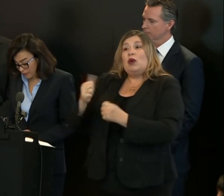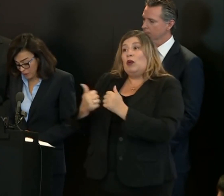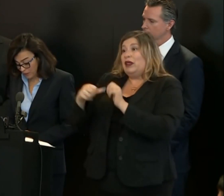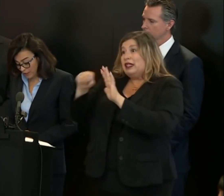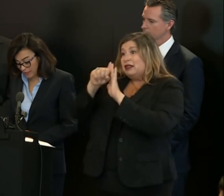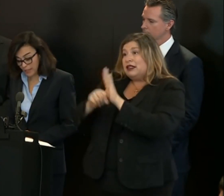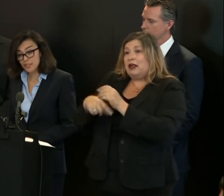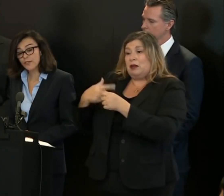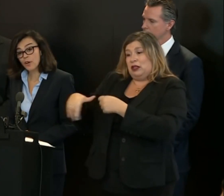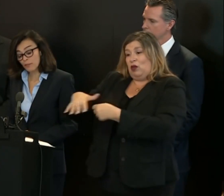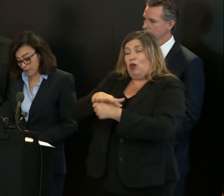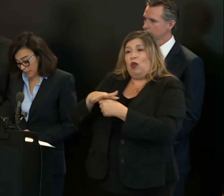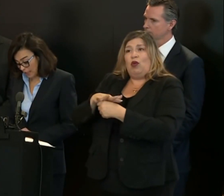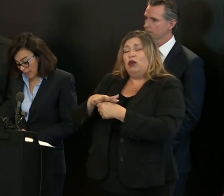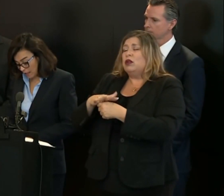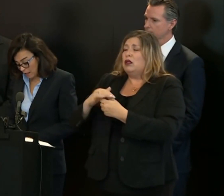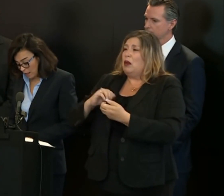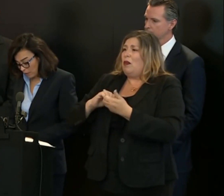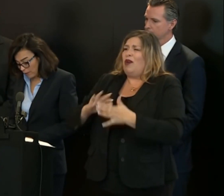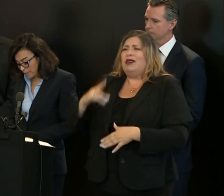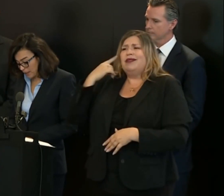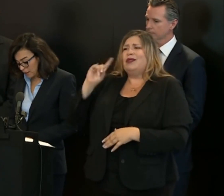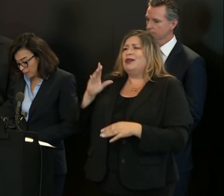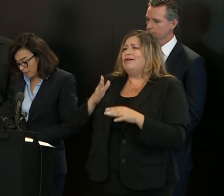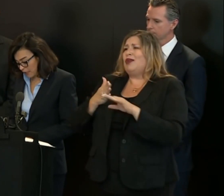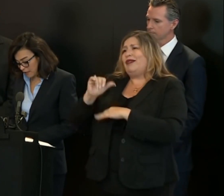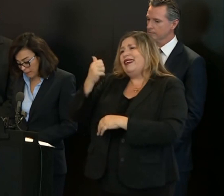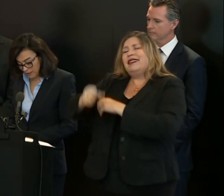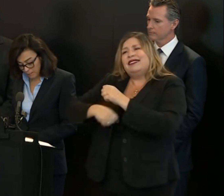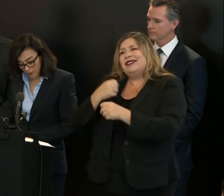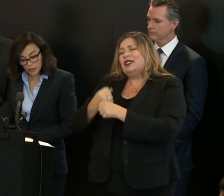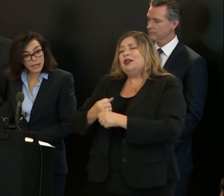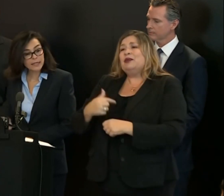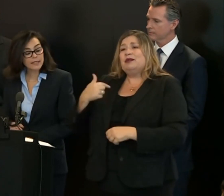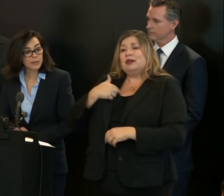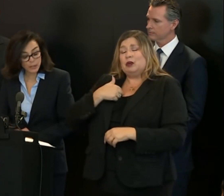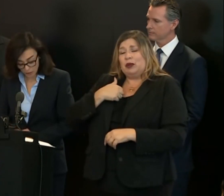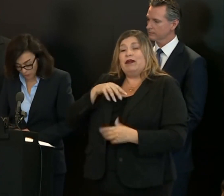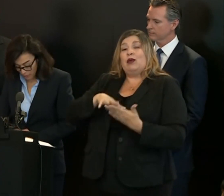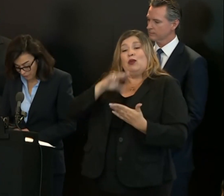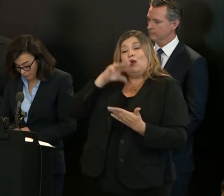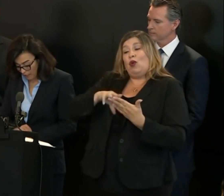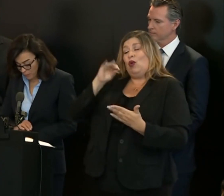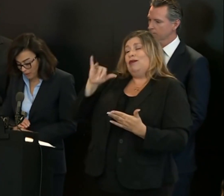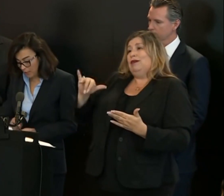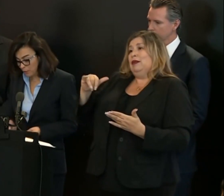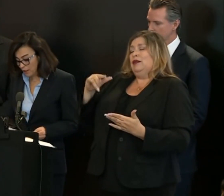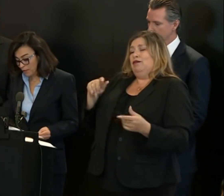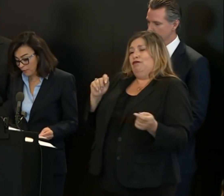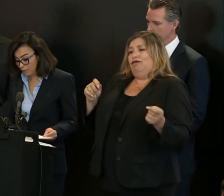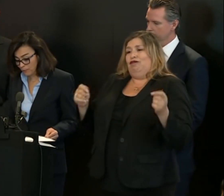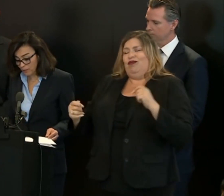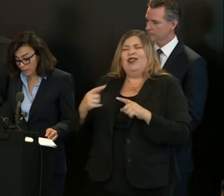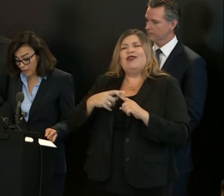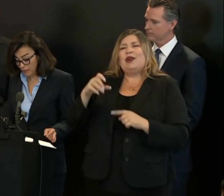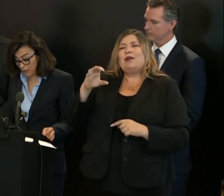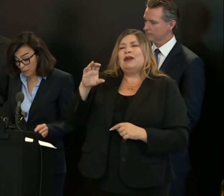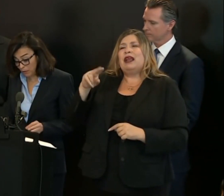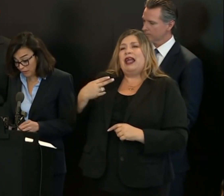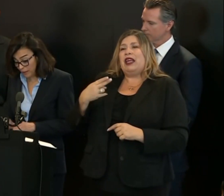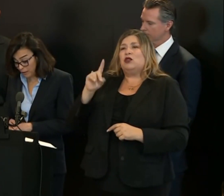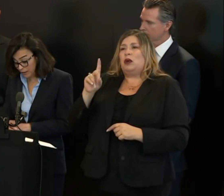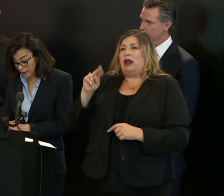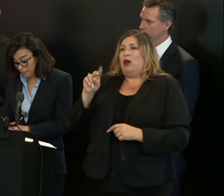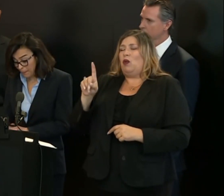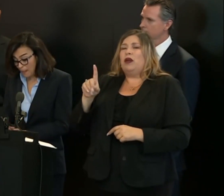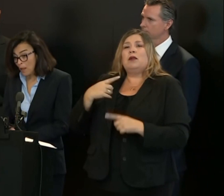partners for situations like this for over a decade. We've updated our plans based upon our lessons that we learned from H1N1 and from